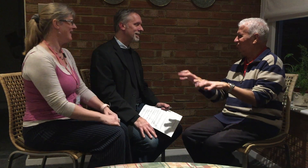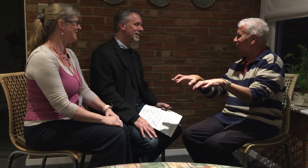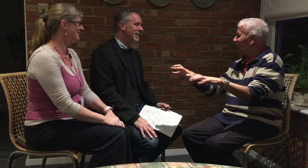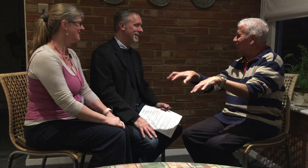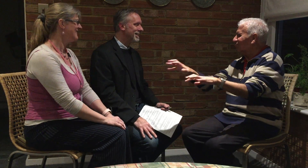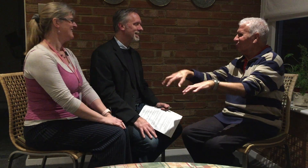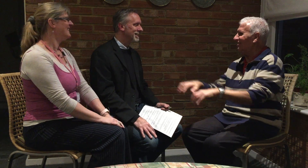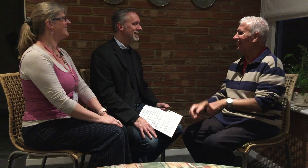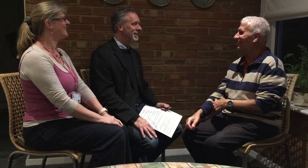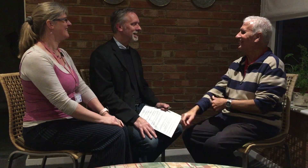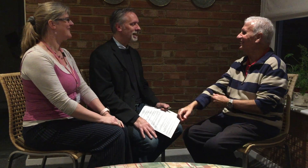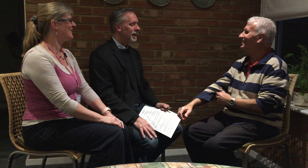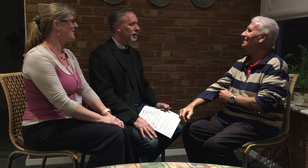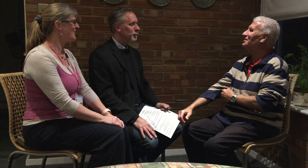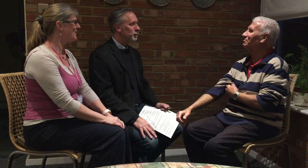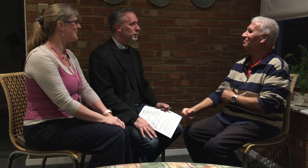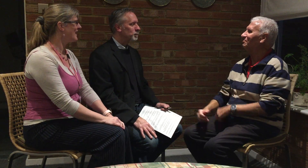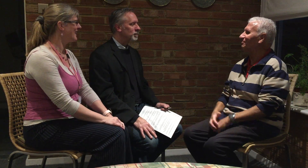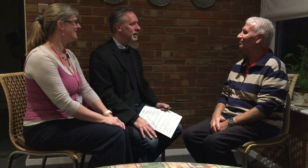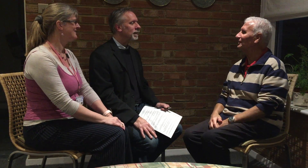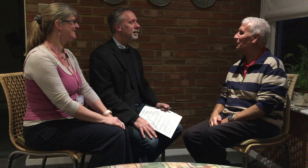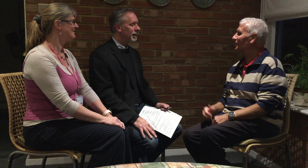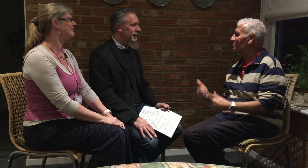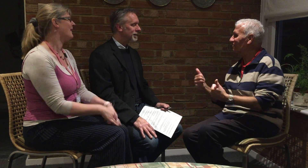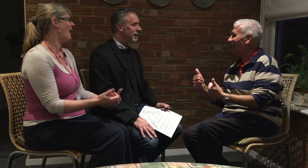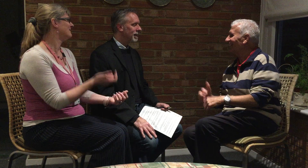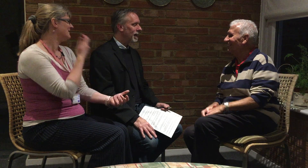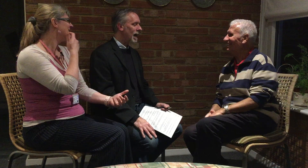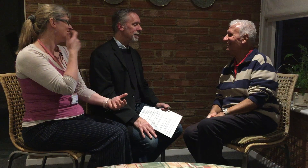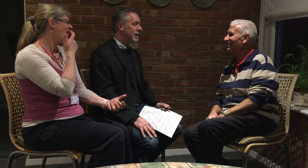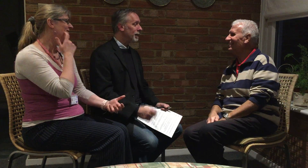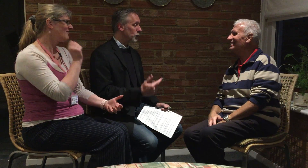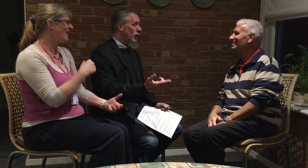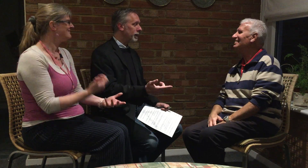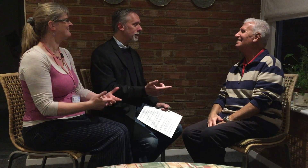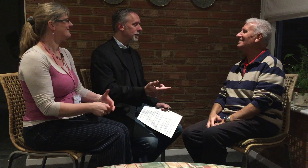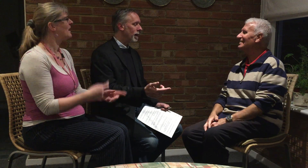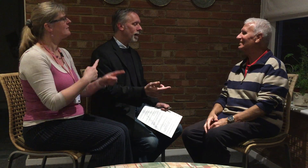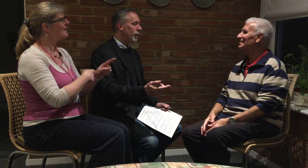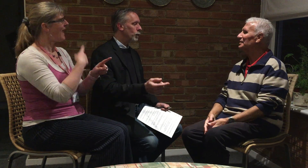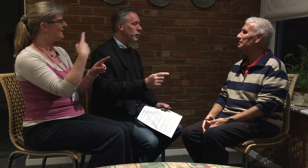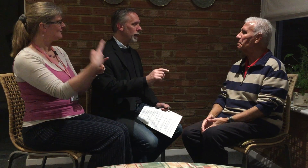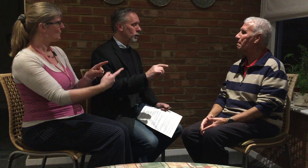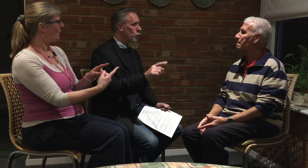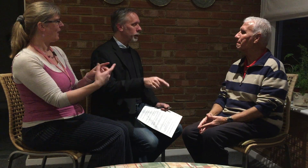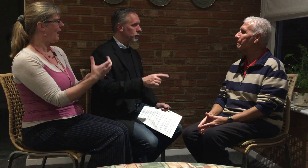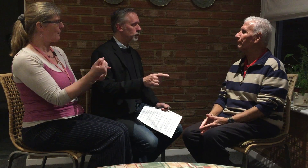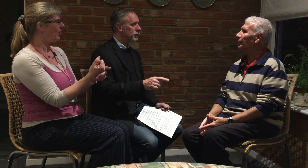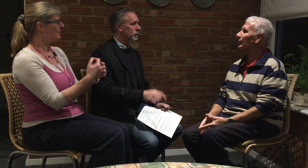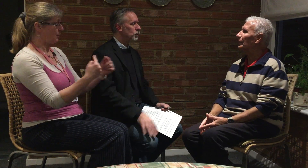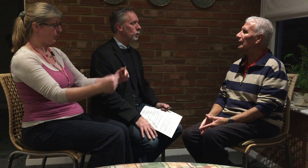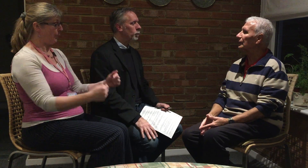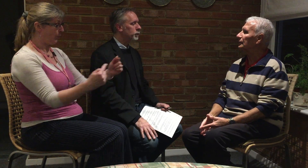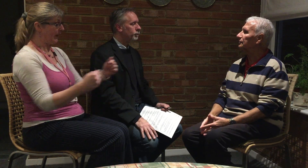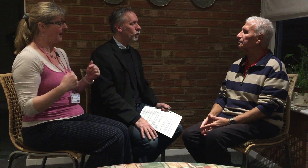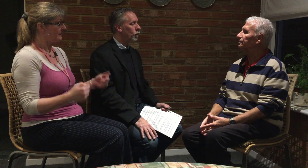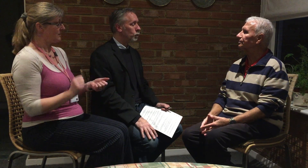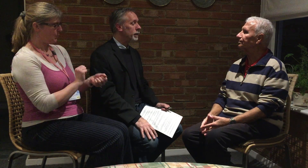wow. Goes along the road all right then. Yes, and next week I will get the wheels swapped for